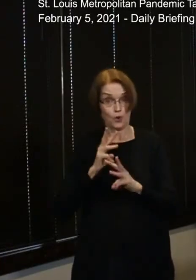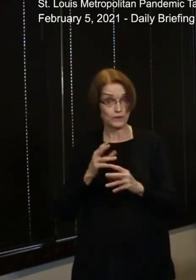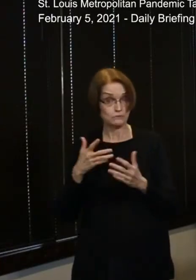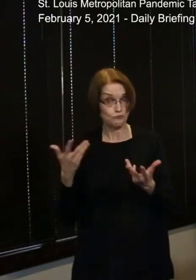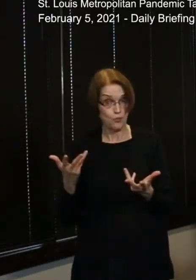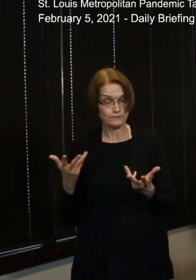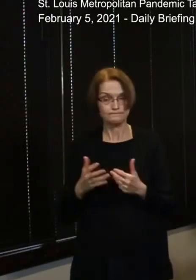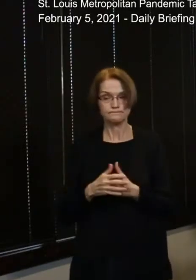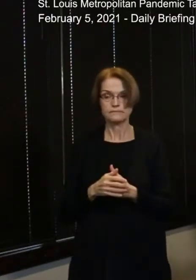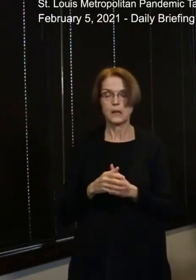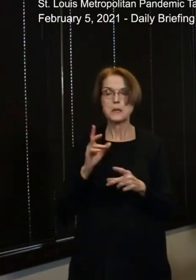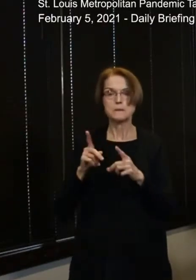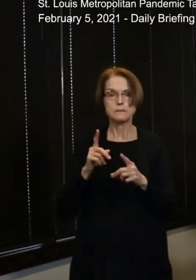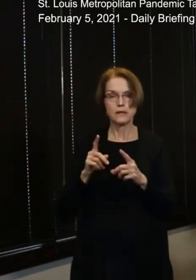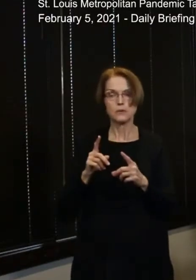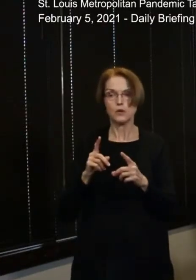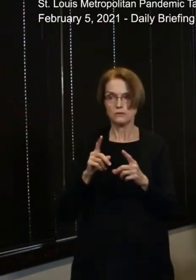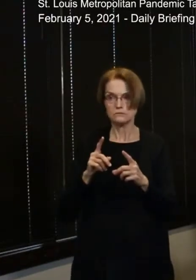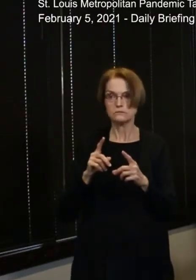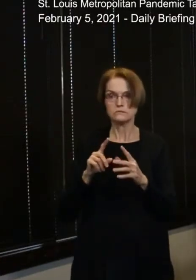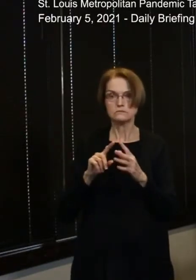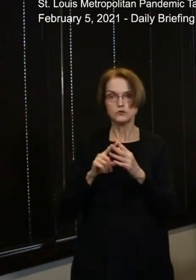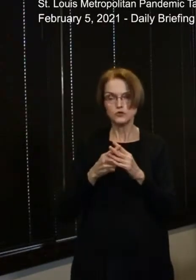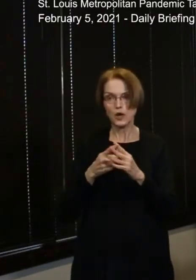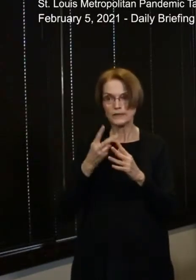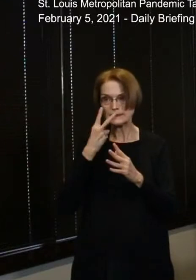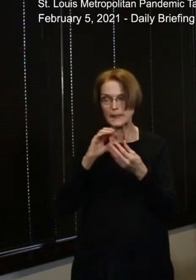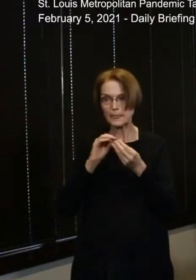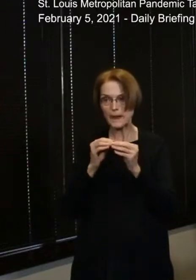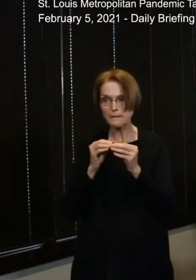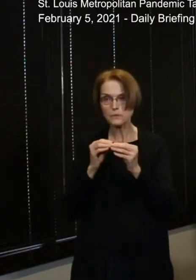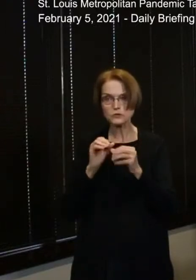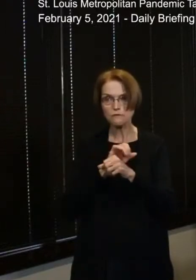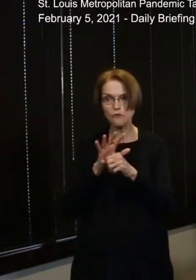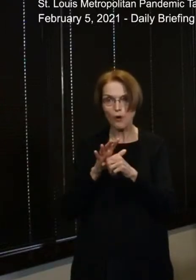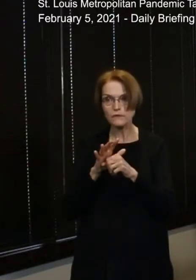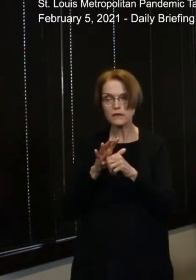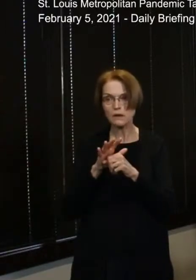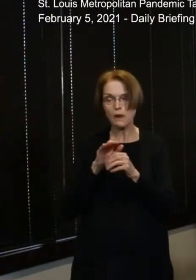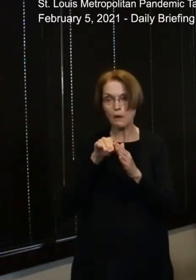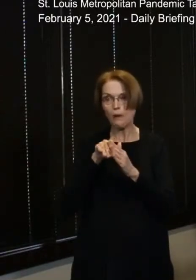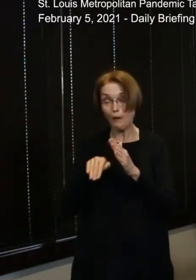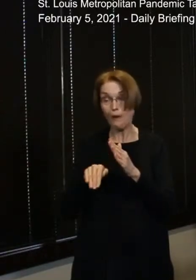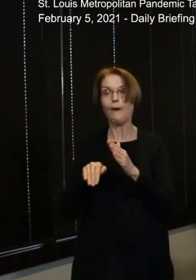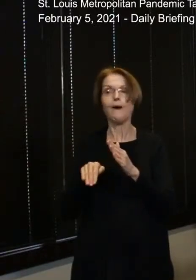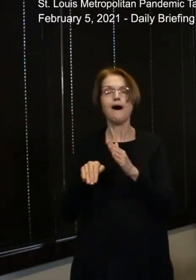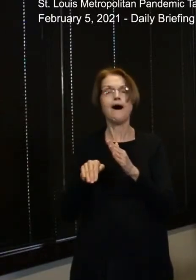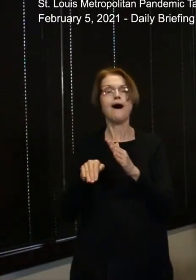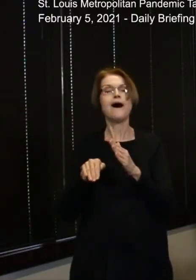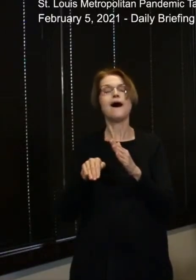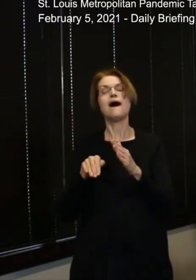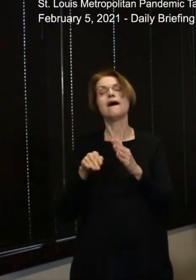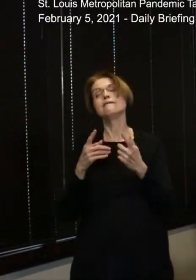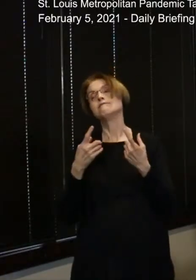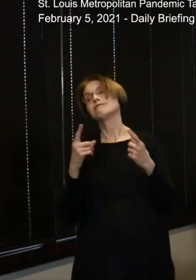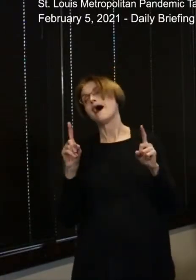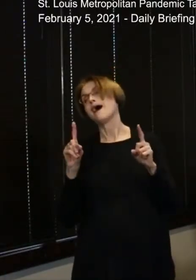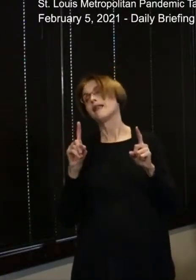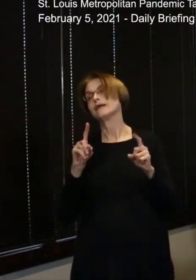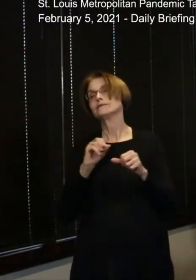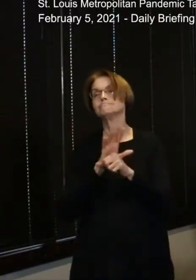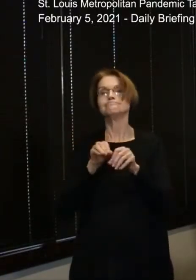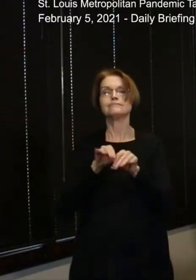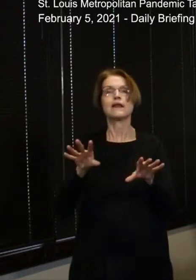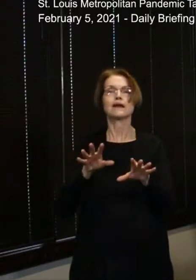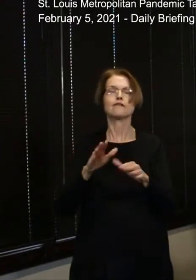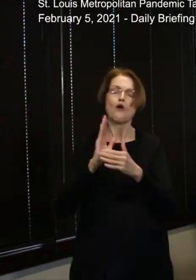that if people start seeing the numbers trending down and then falsely believe that now we're out of the pandemic